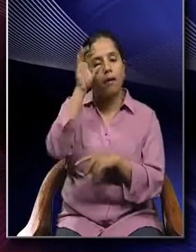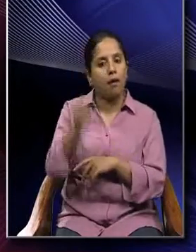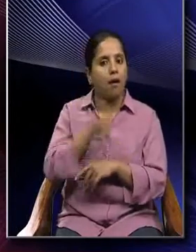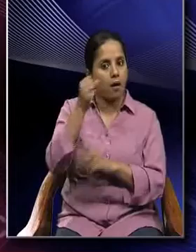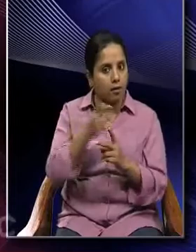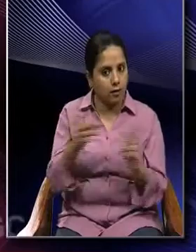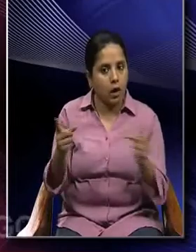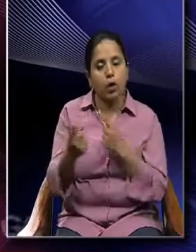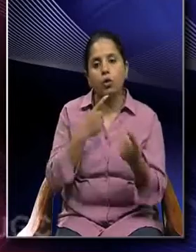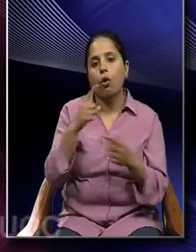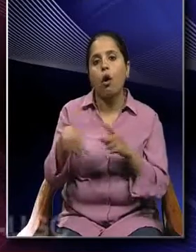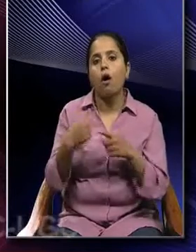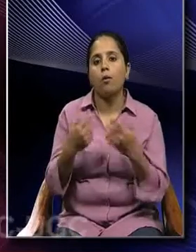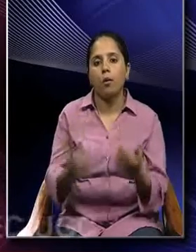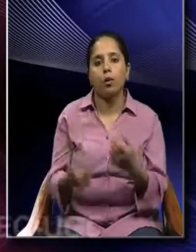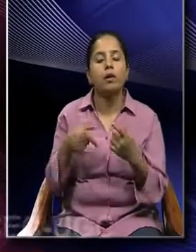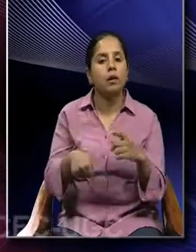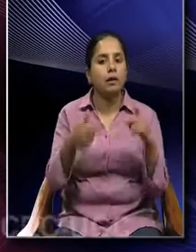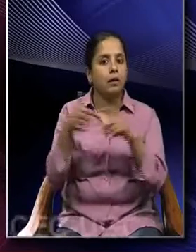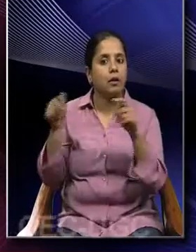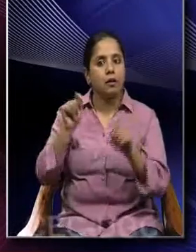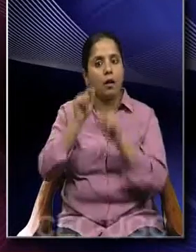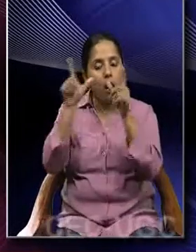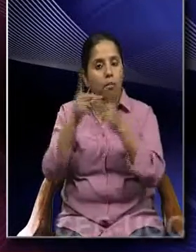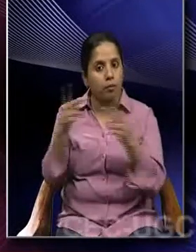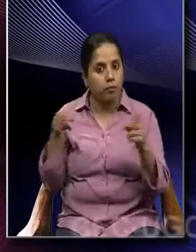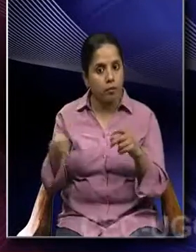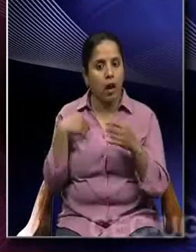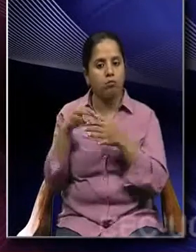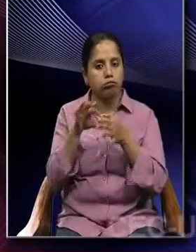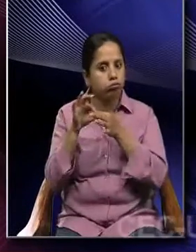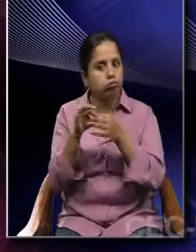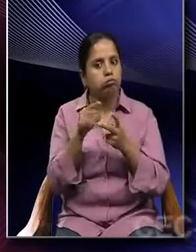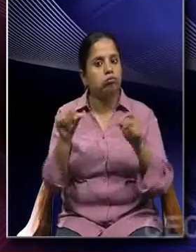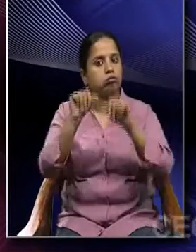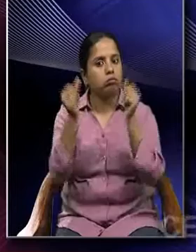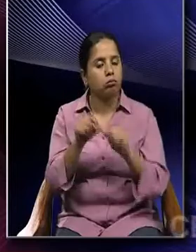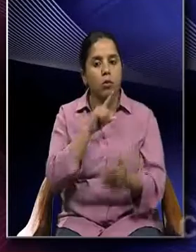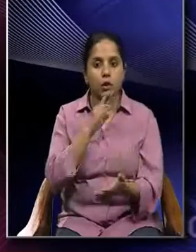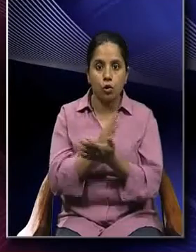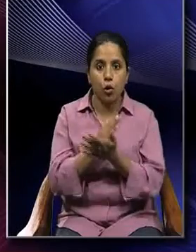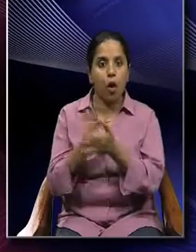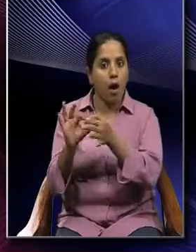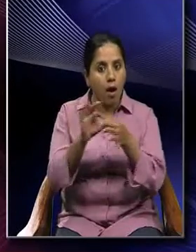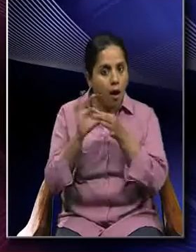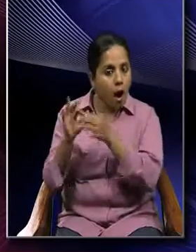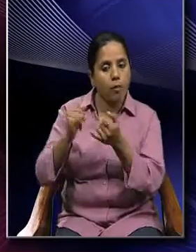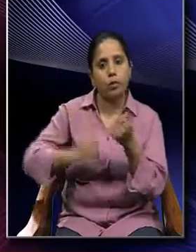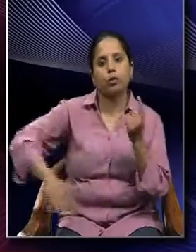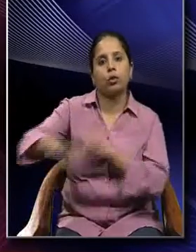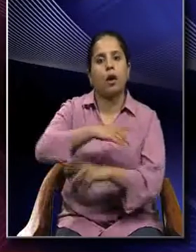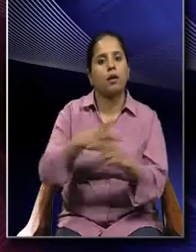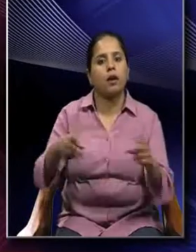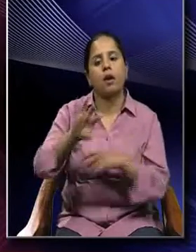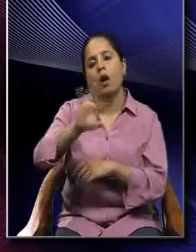who talks about Eastern Awakening by the way of harmonization model, ensuring harmony in the society, in the